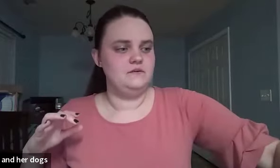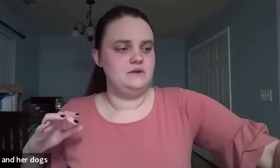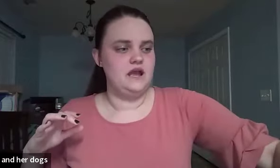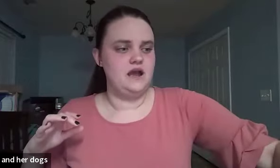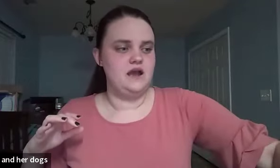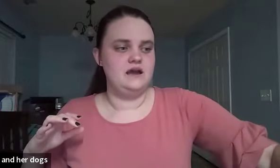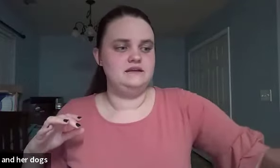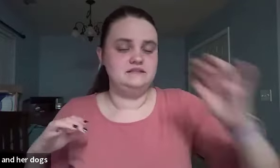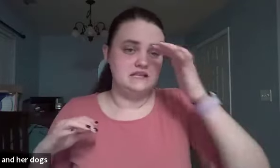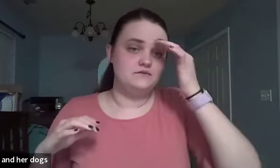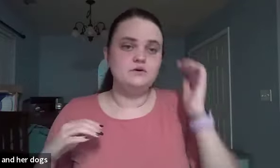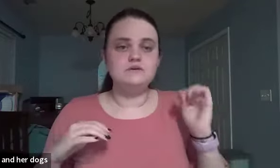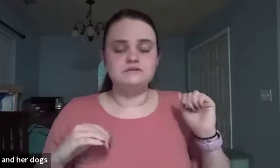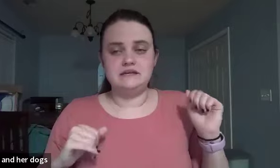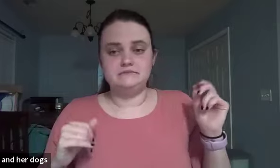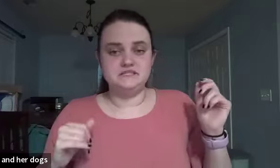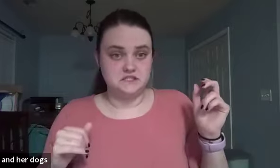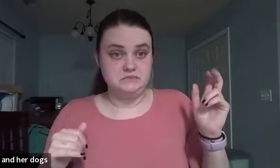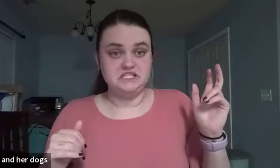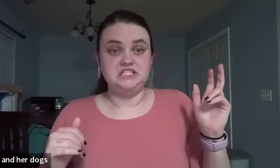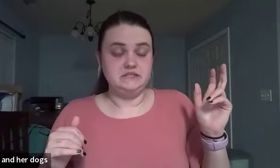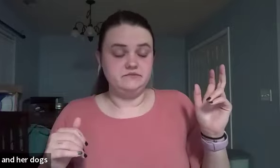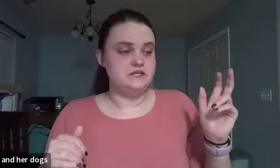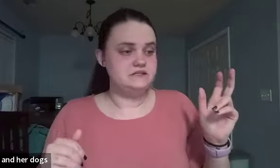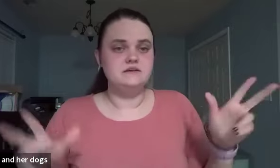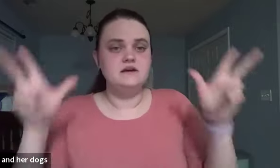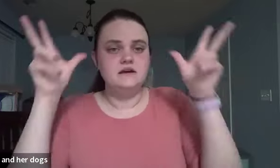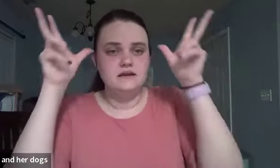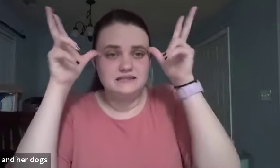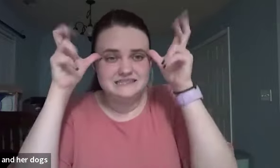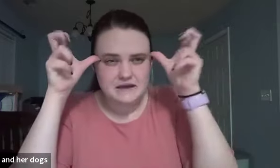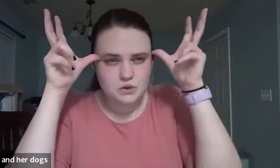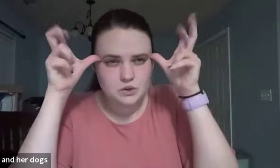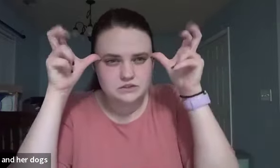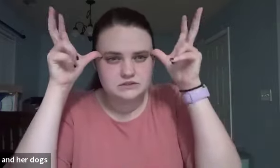Then we had devil and mischievous, devil.